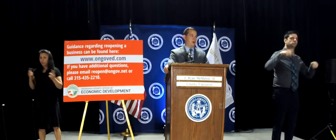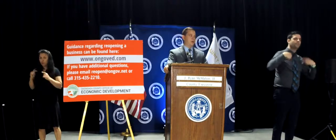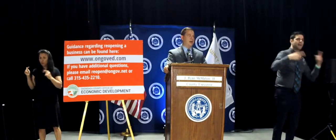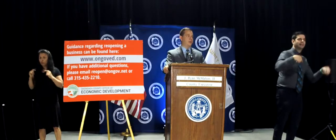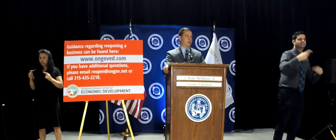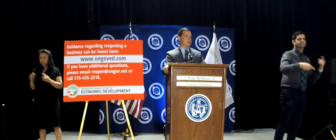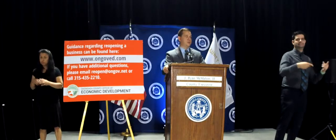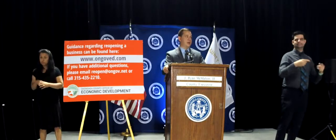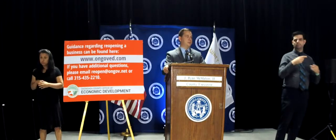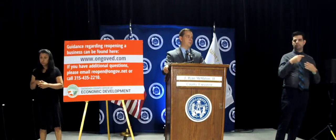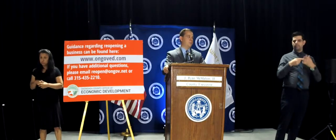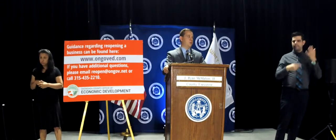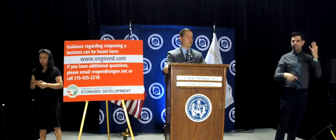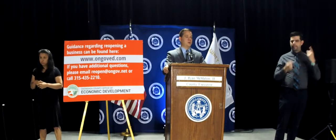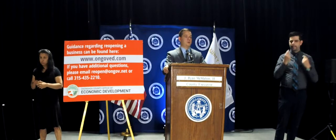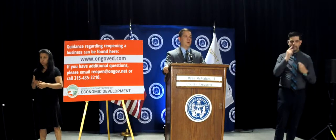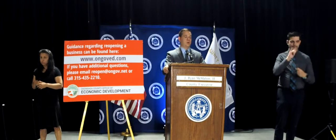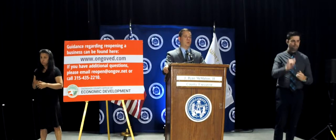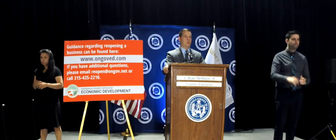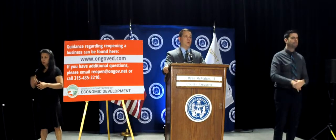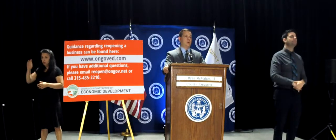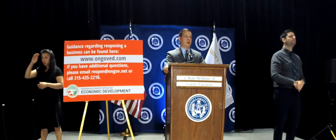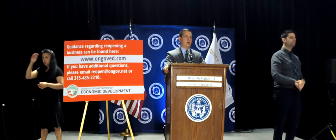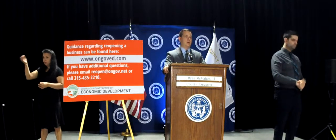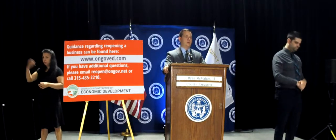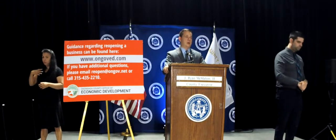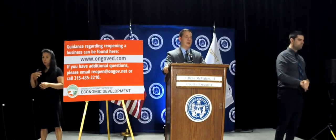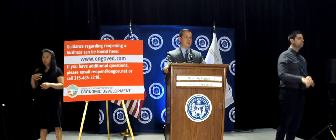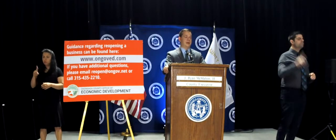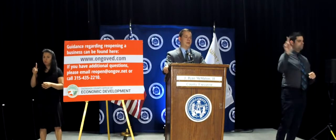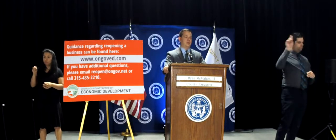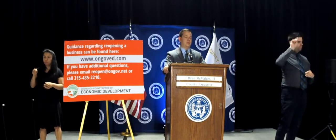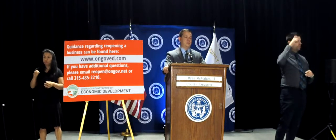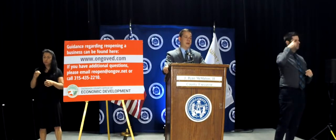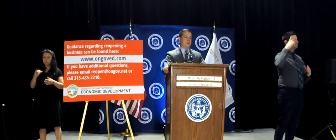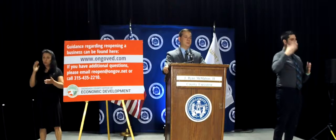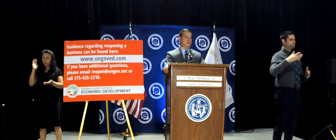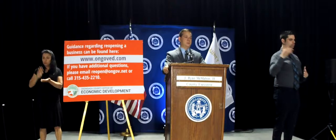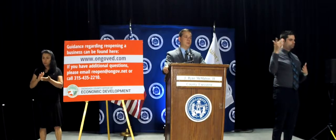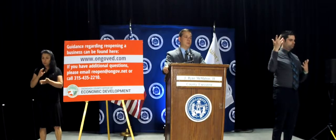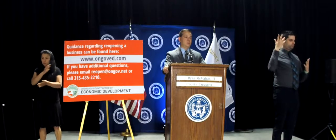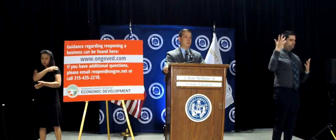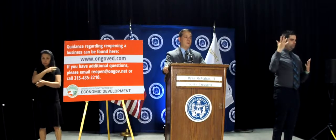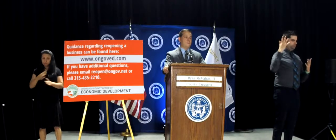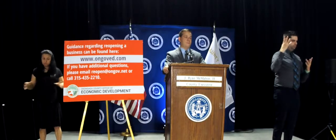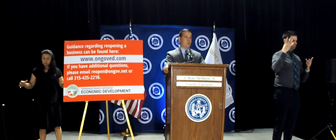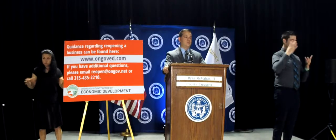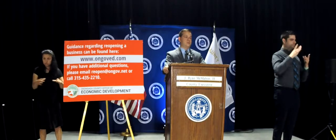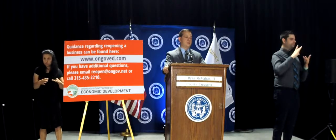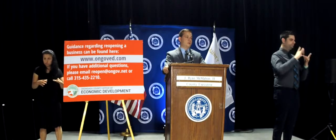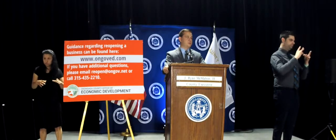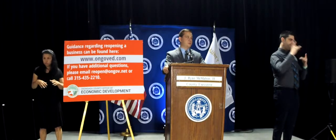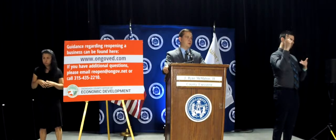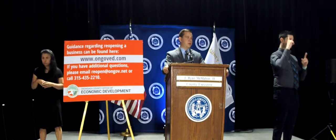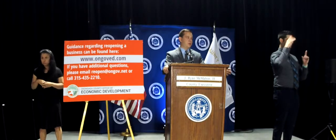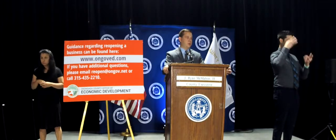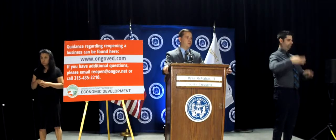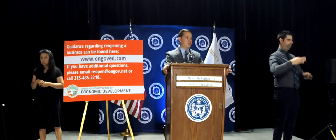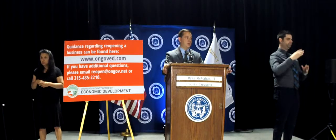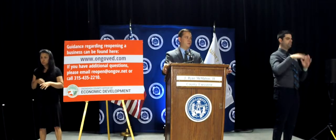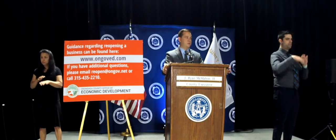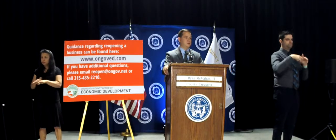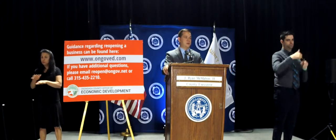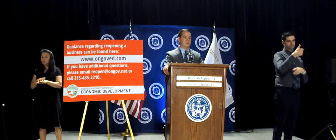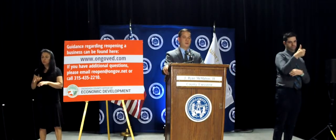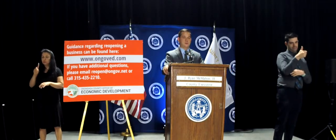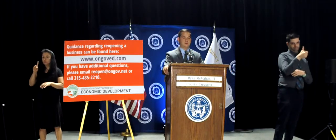order about gatherings of 10. So any gathering of 10, what's the difference if you have a gathering of